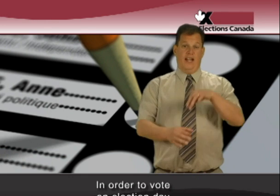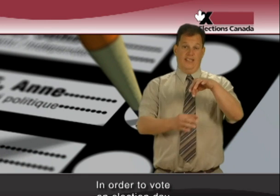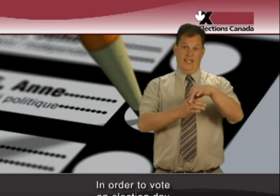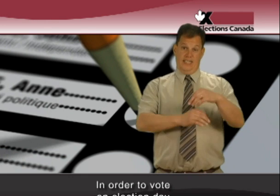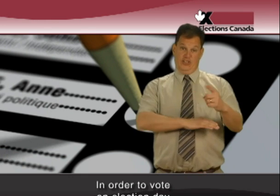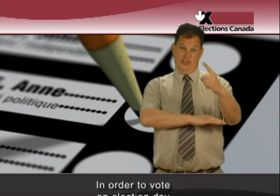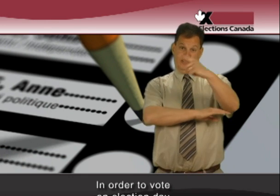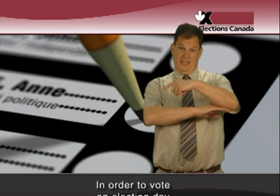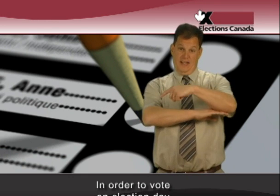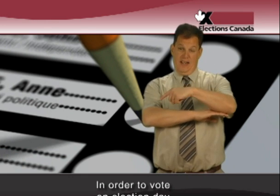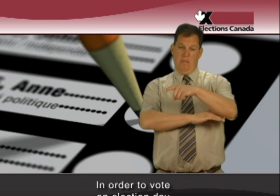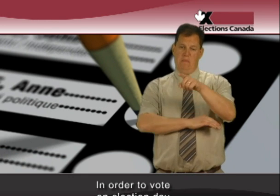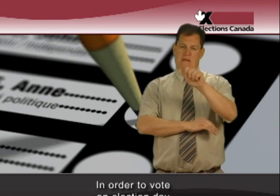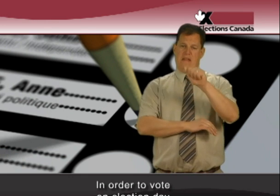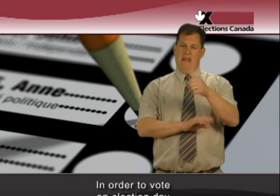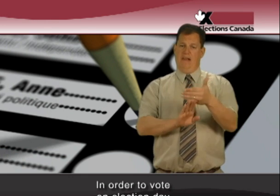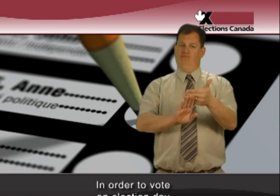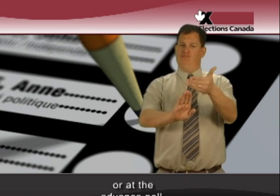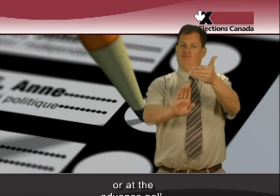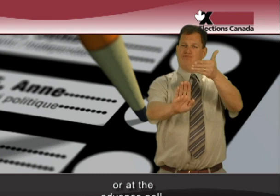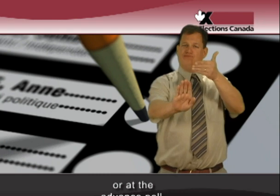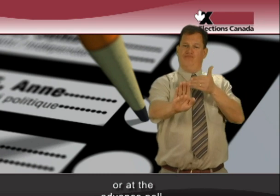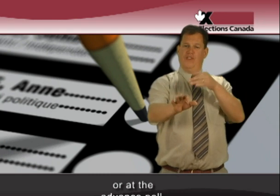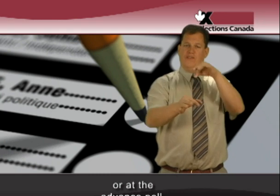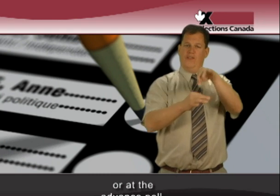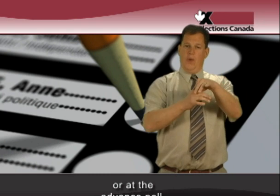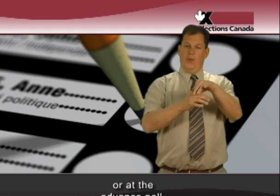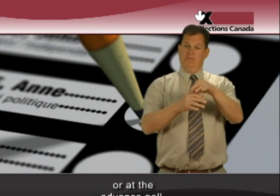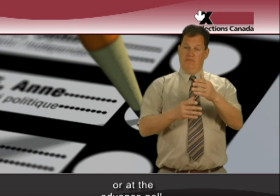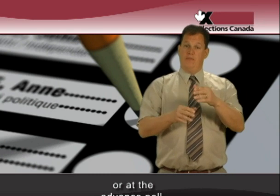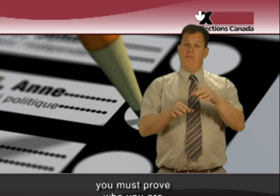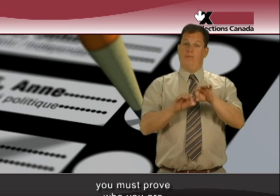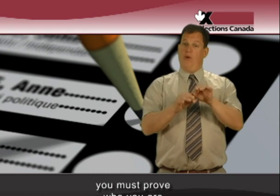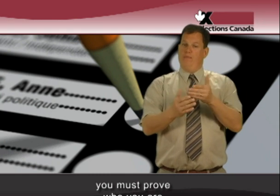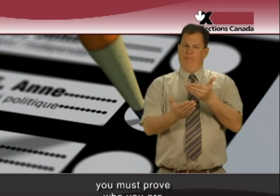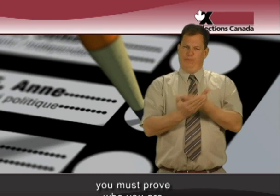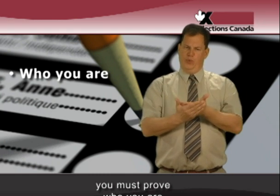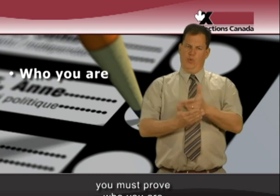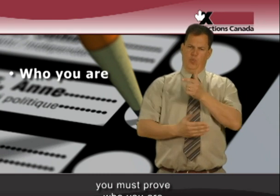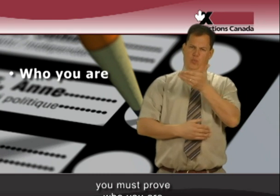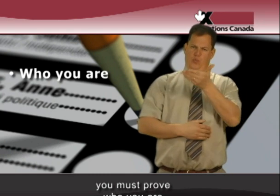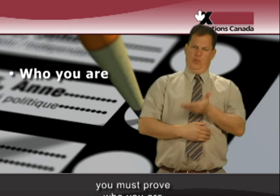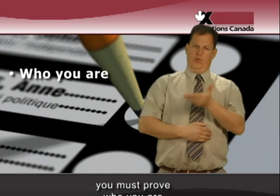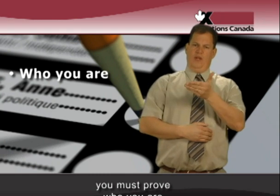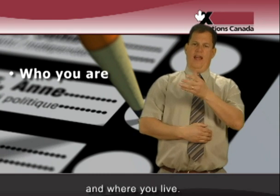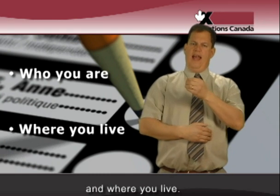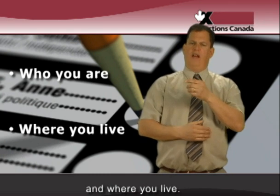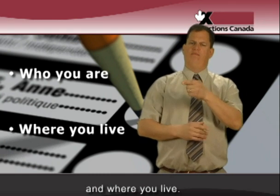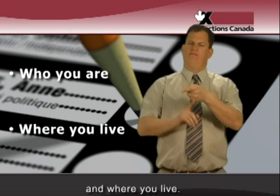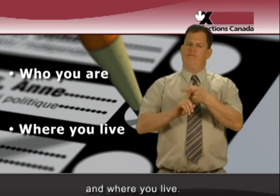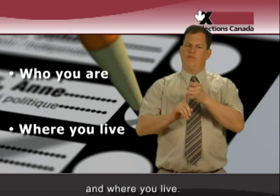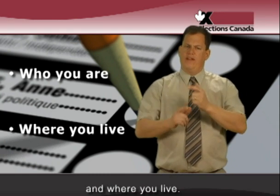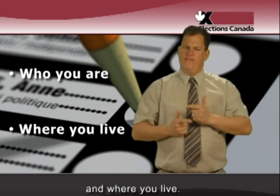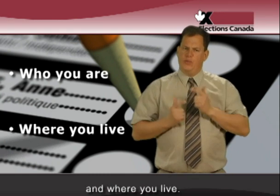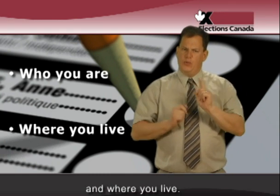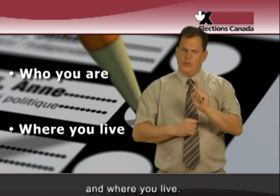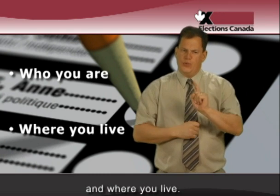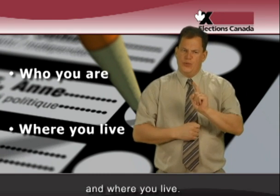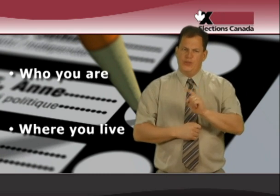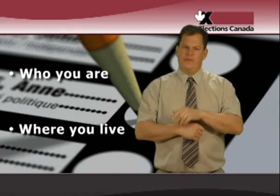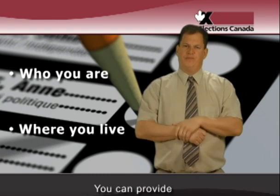In order to vote on Election Day or at the Advance Poll, you must prove who you are and where you live.